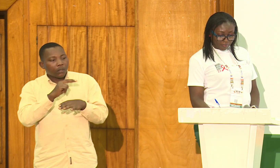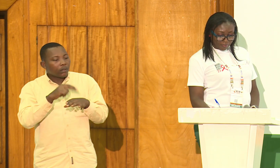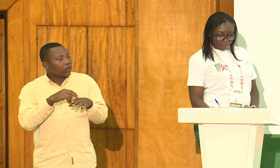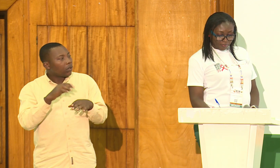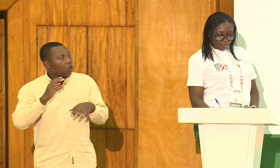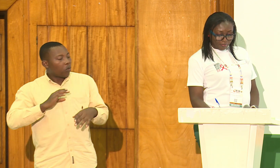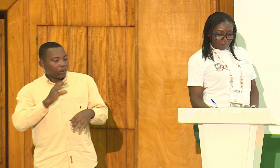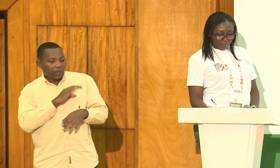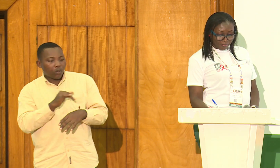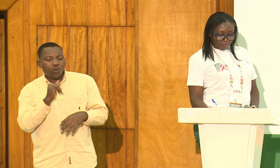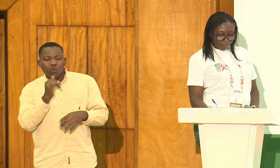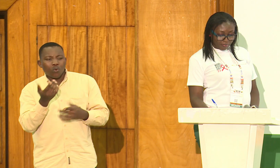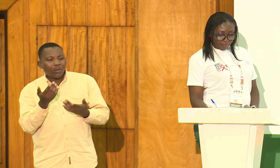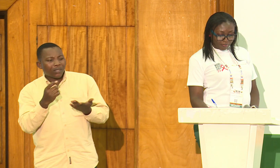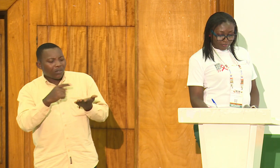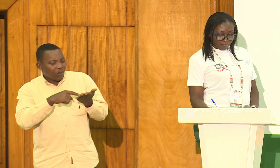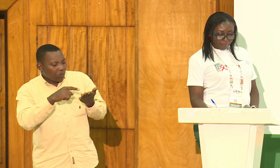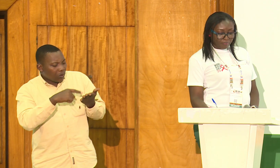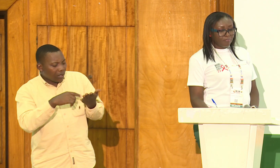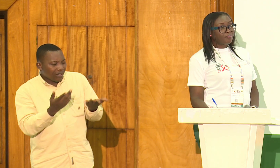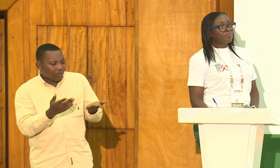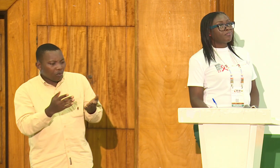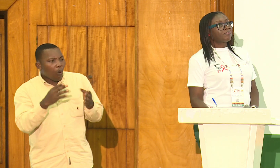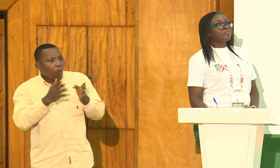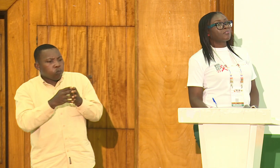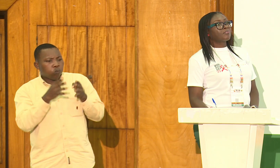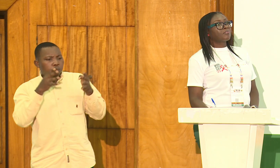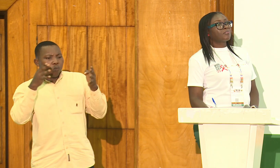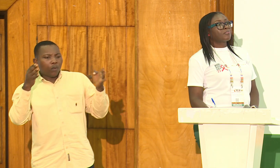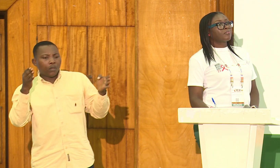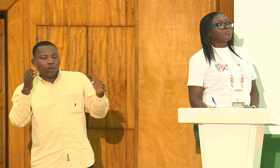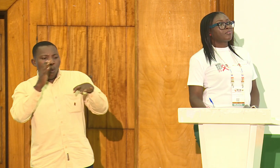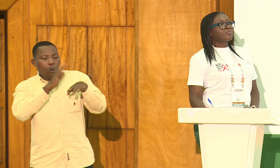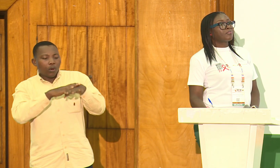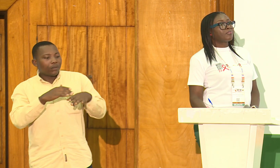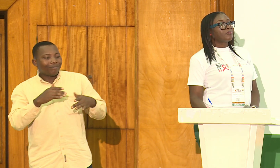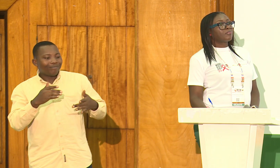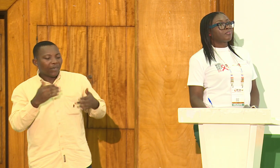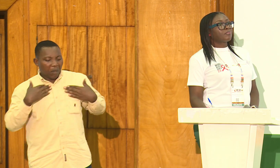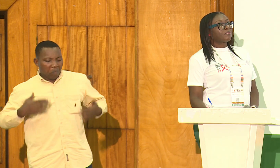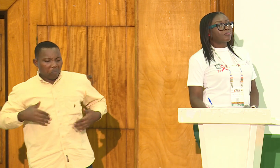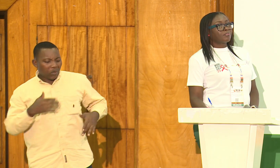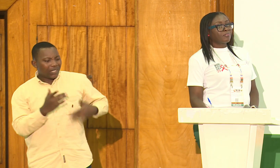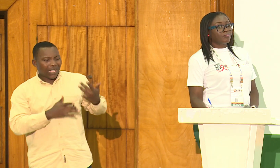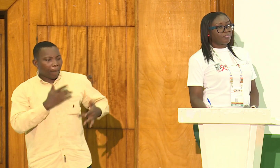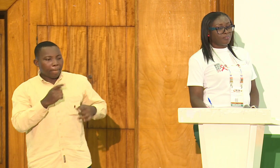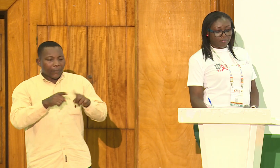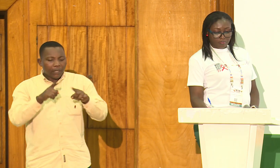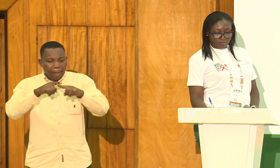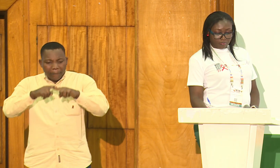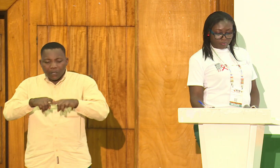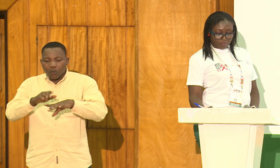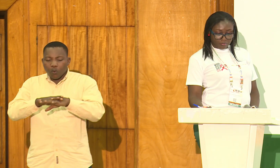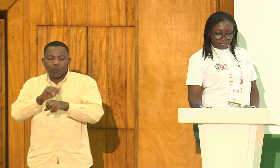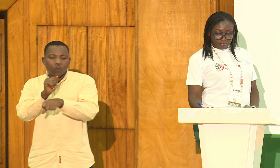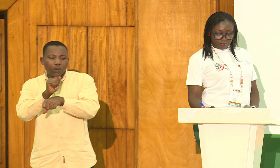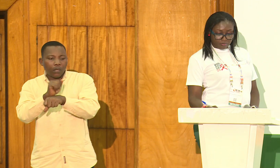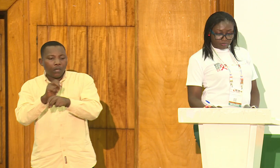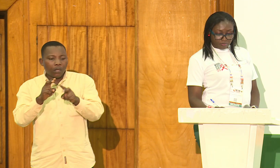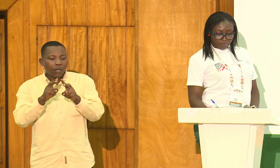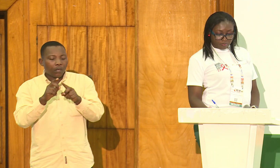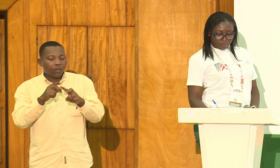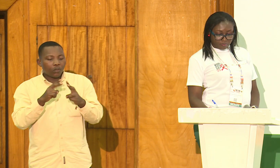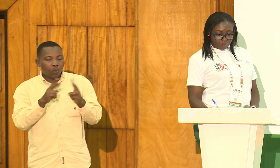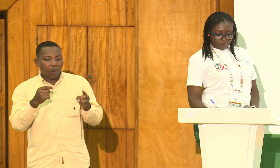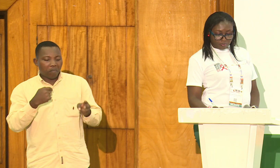looking at obesity based on body type, but based on function. So I could be the same